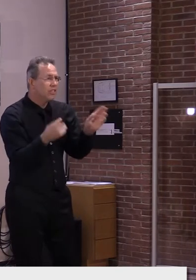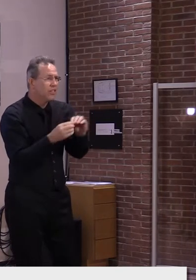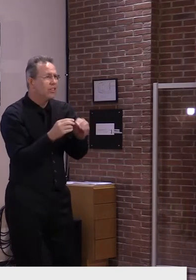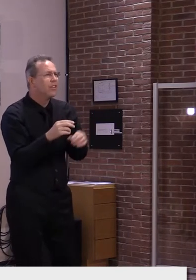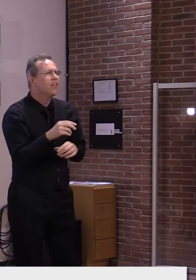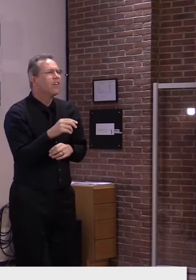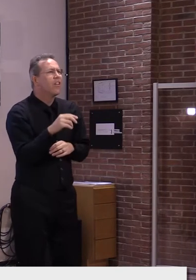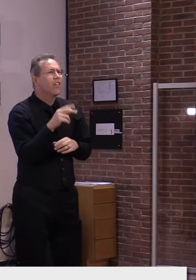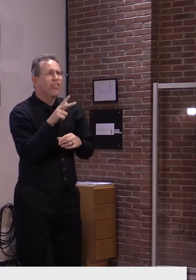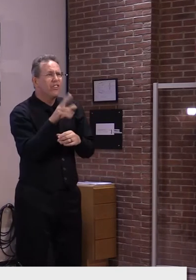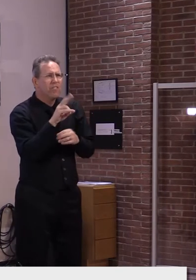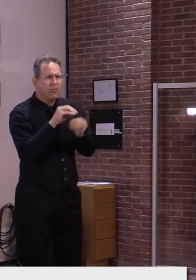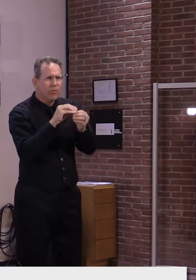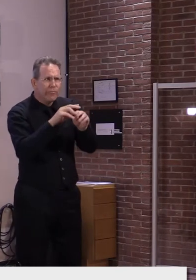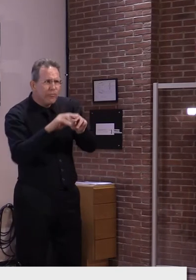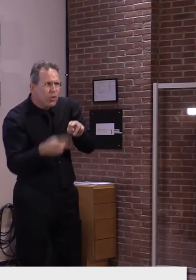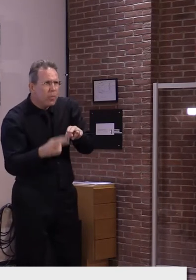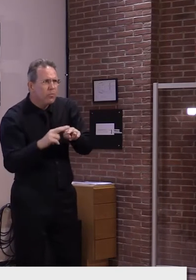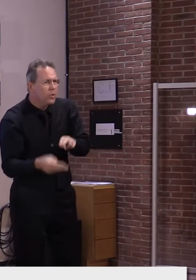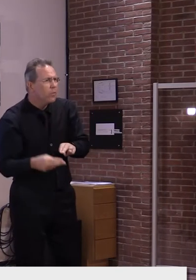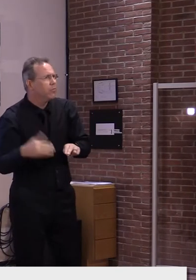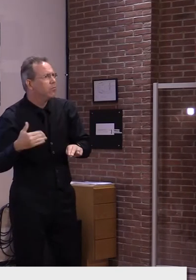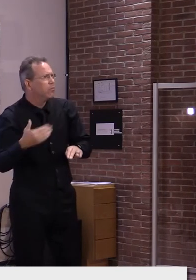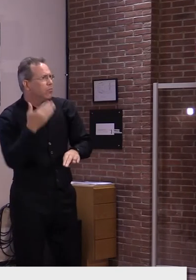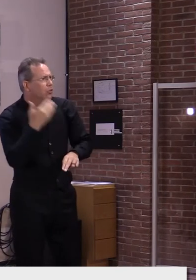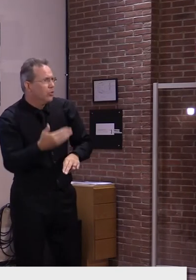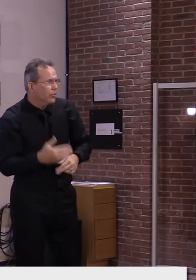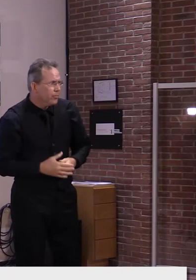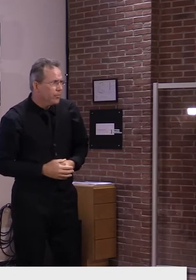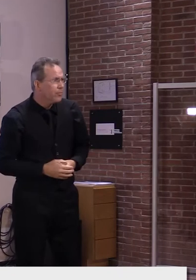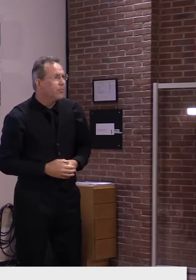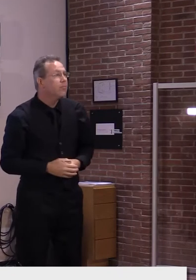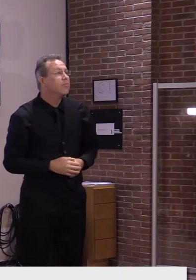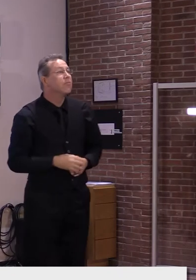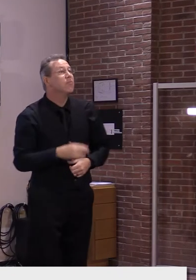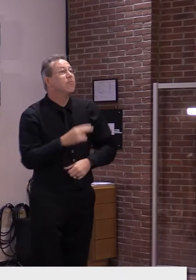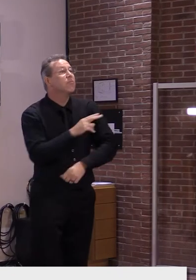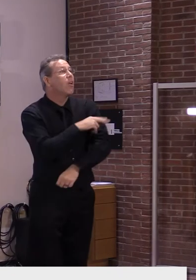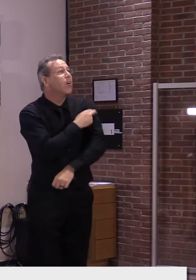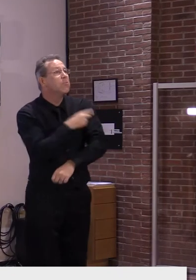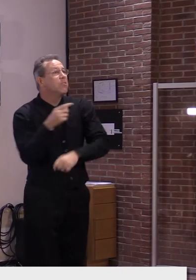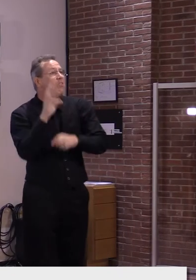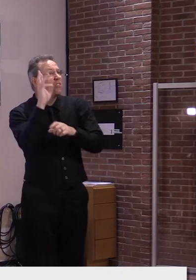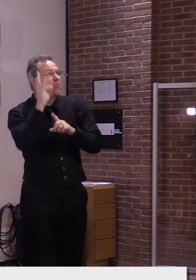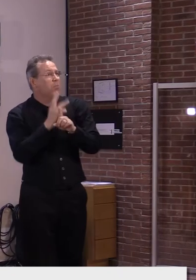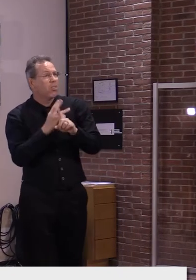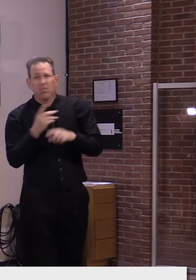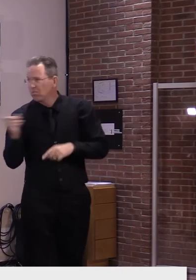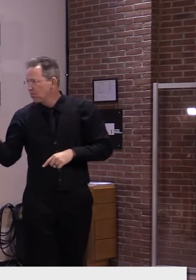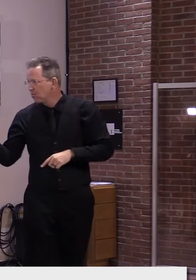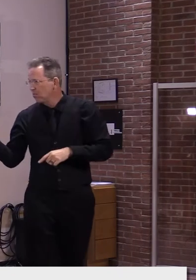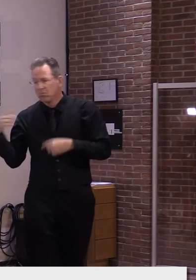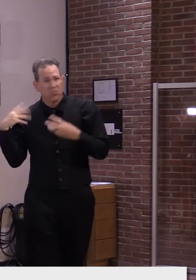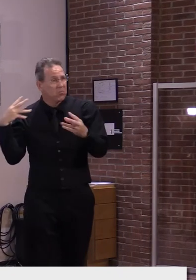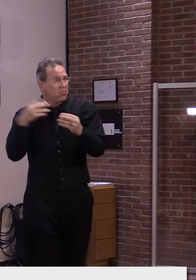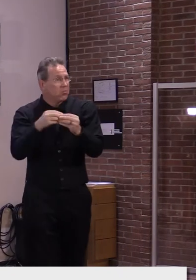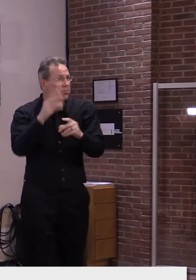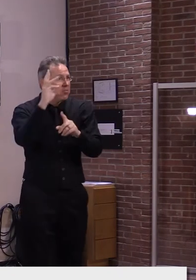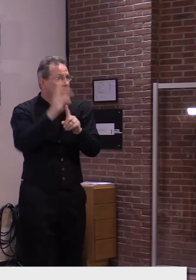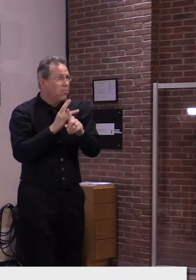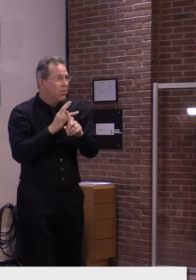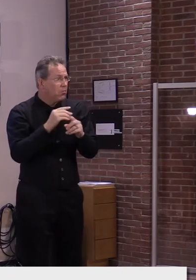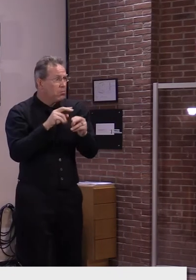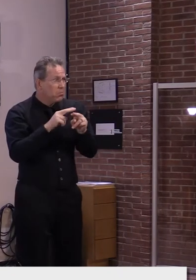2 weeks. Hospitalizations remain at a 6-month low, and we anticipate that they will continue to decrease in the weeks